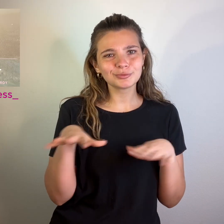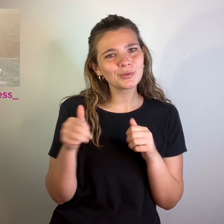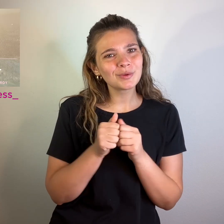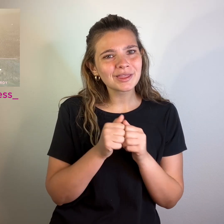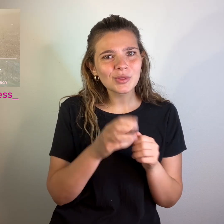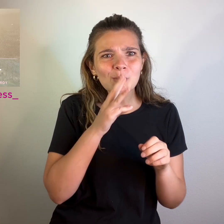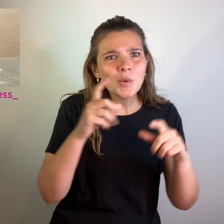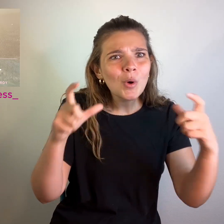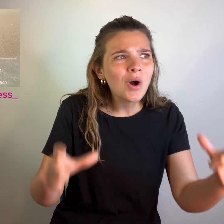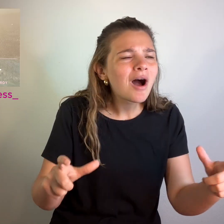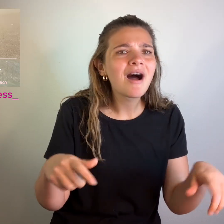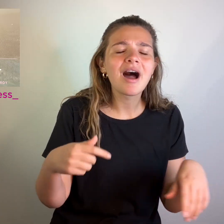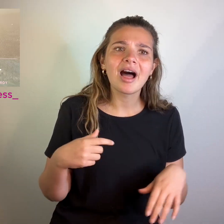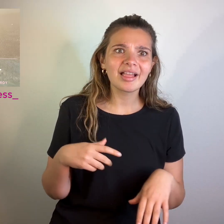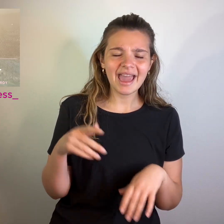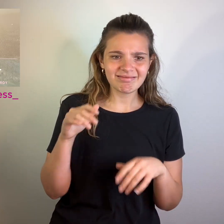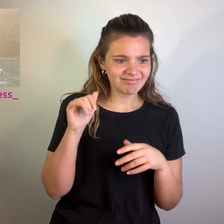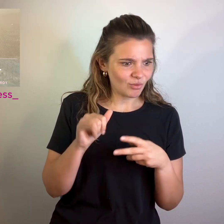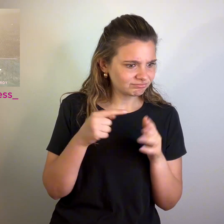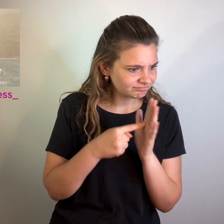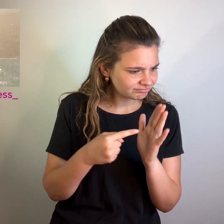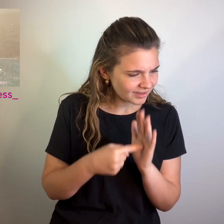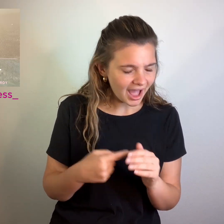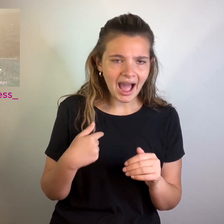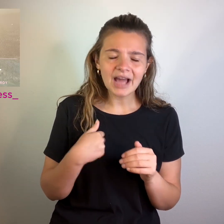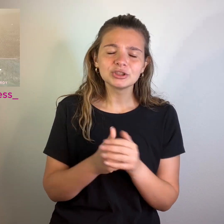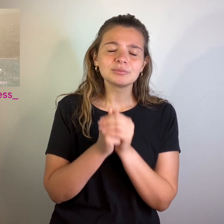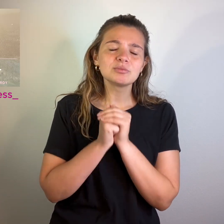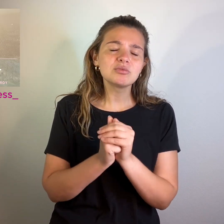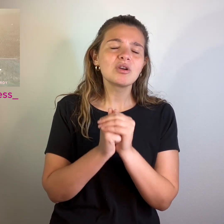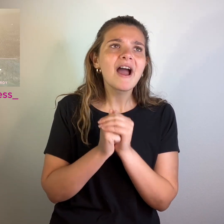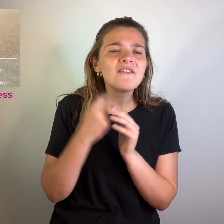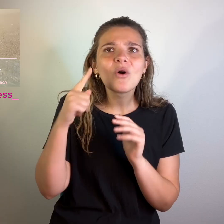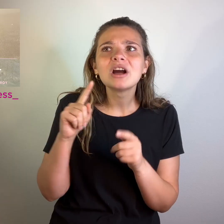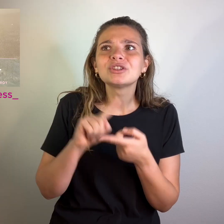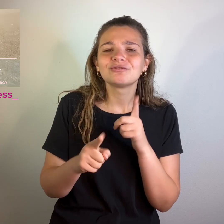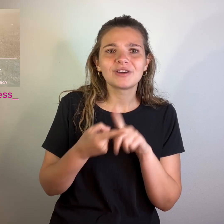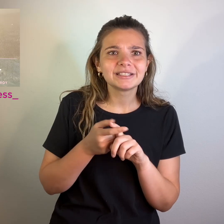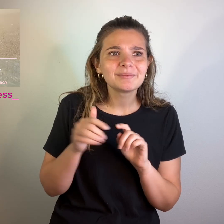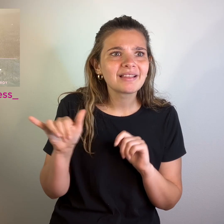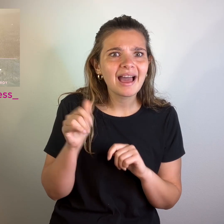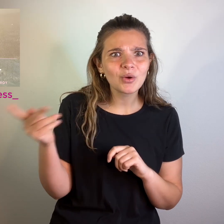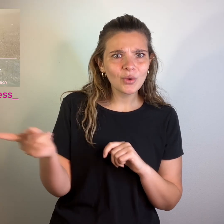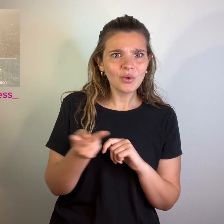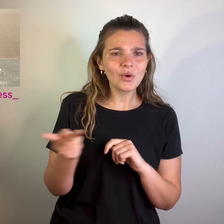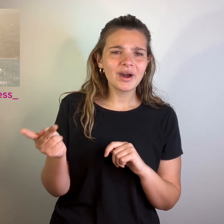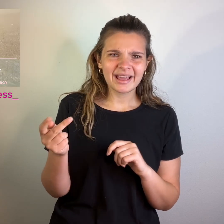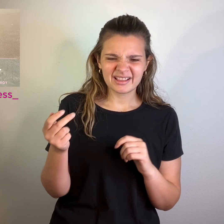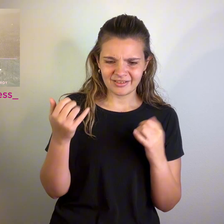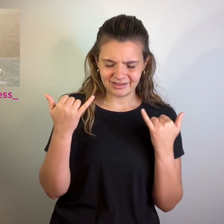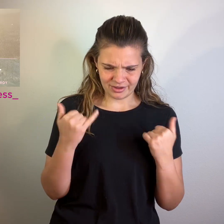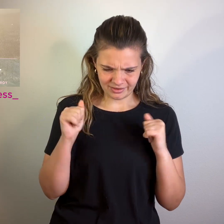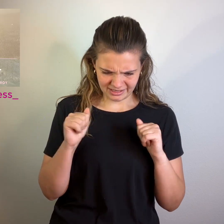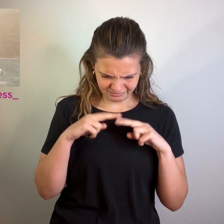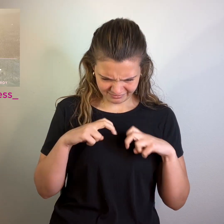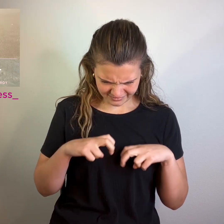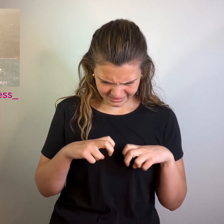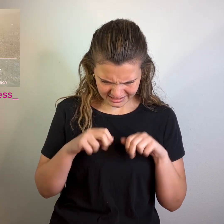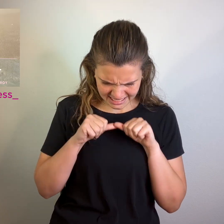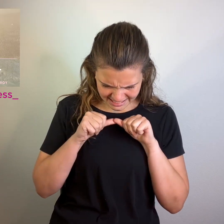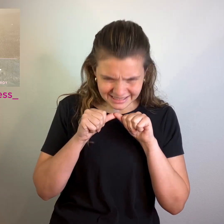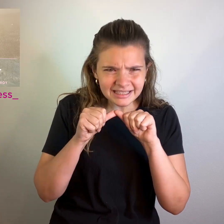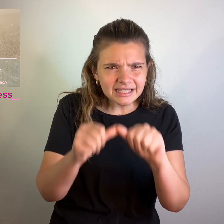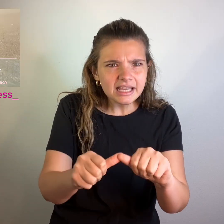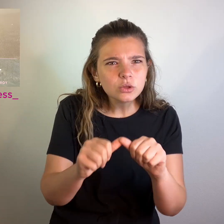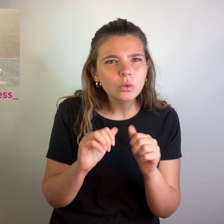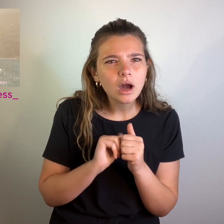prayed so hard for these friendships, and something that I've really been thinking about is how do I maintain them? And I